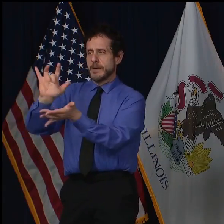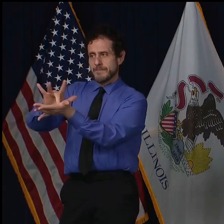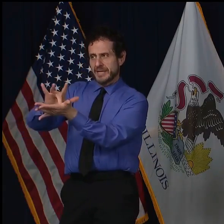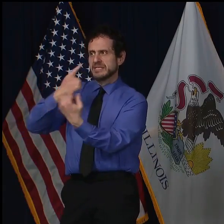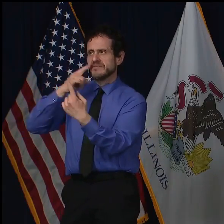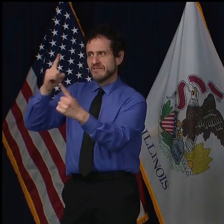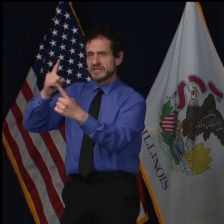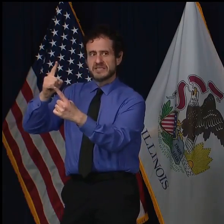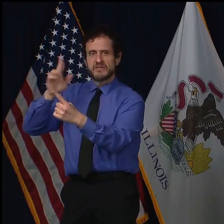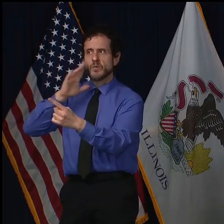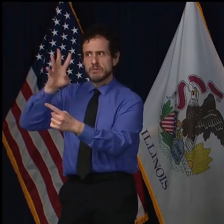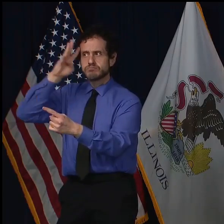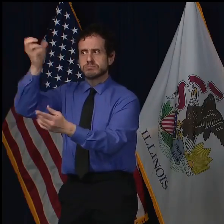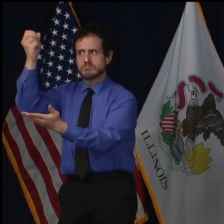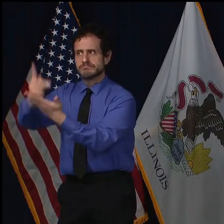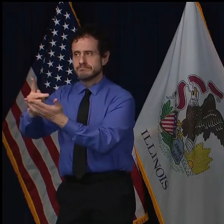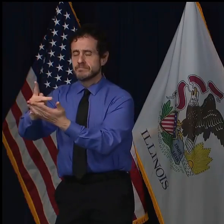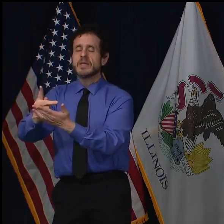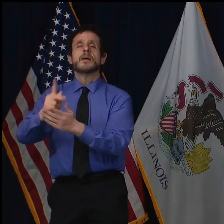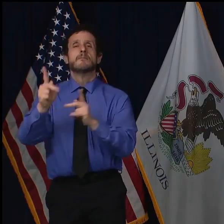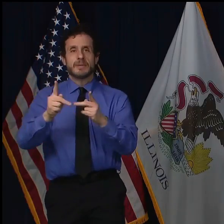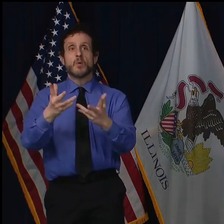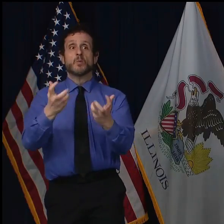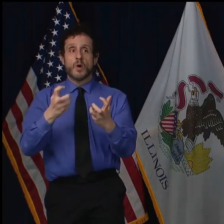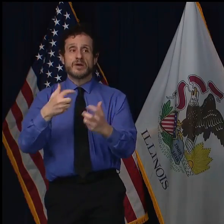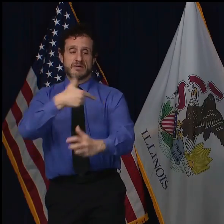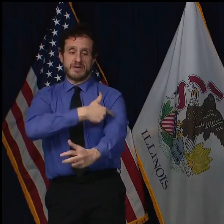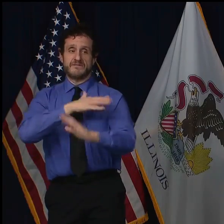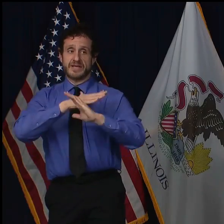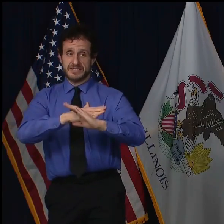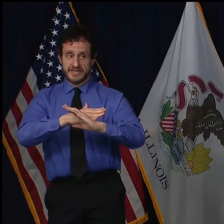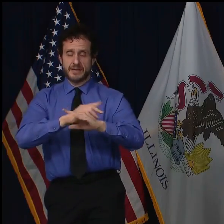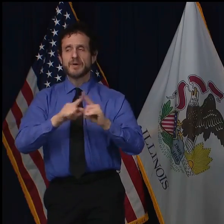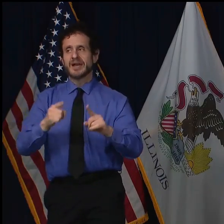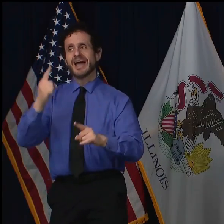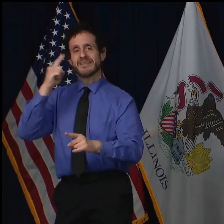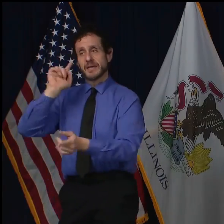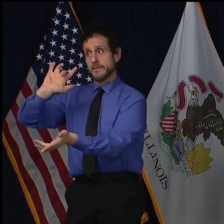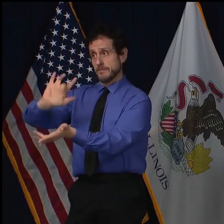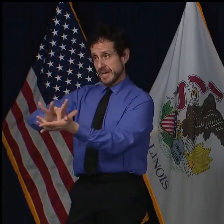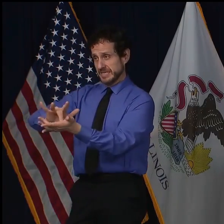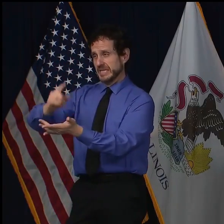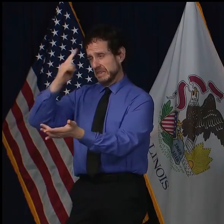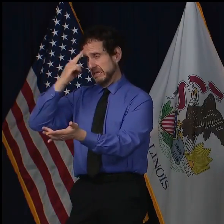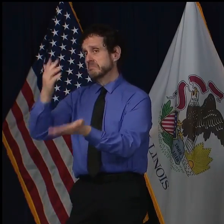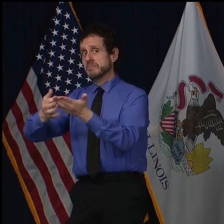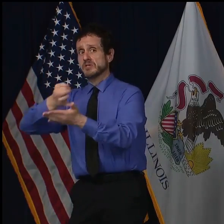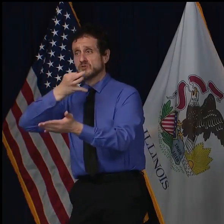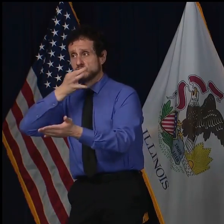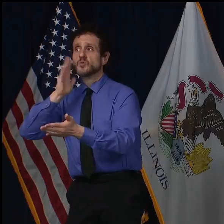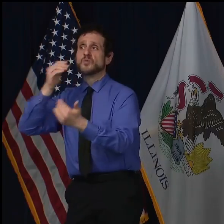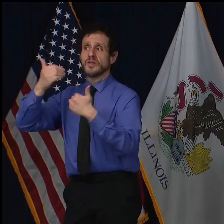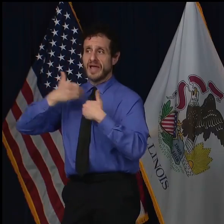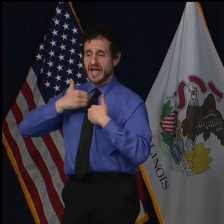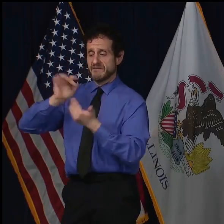who knows when, but an effective treatment I think is potentially on the horizon, and that will change everything.